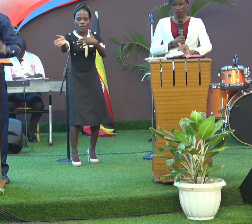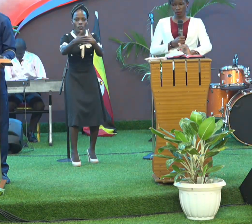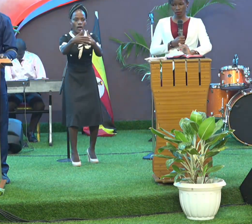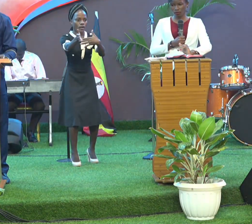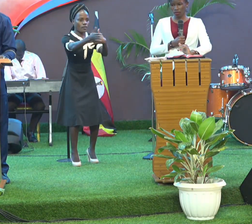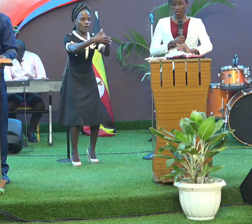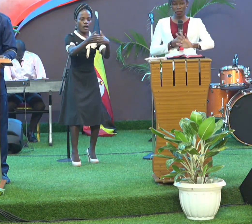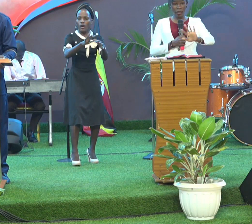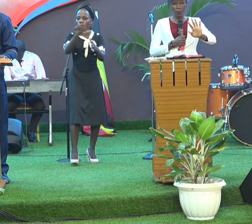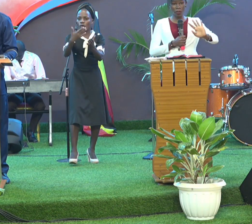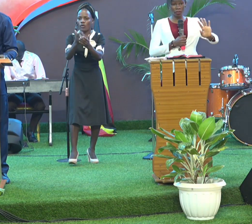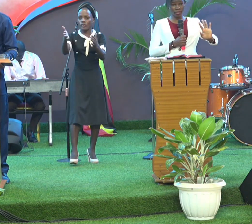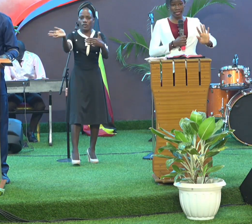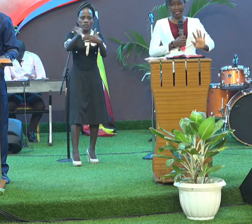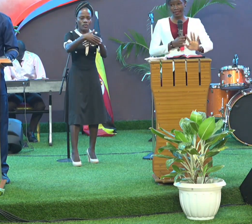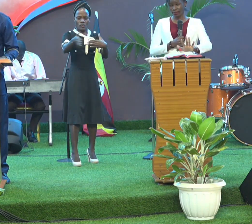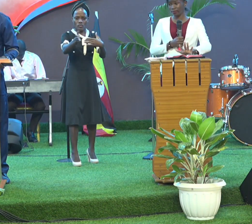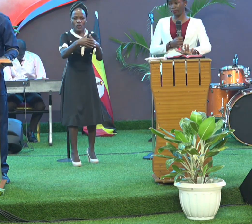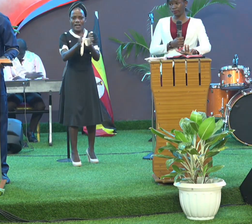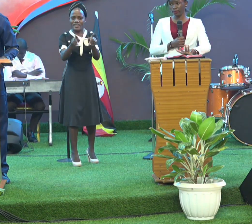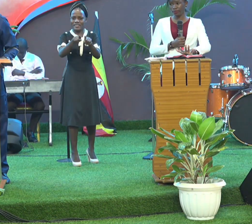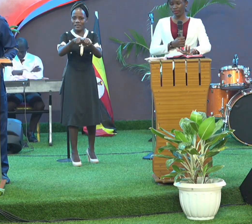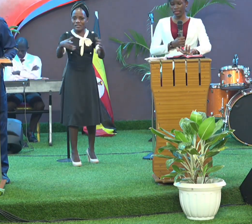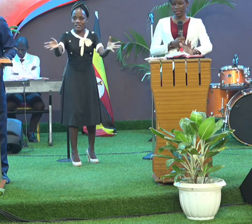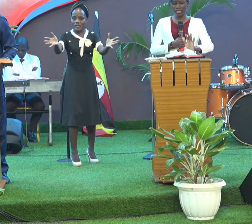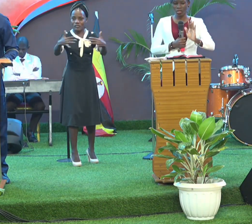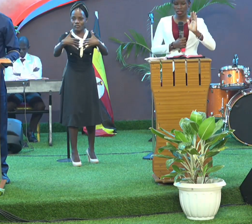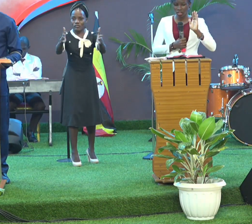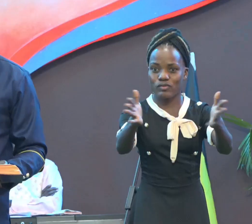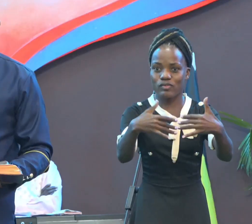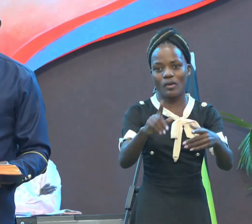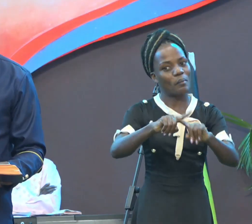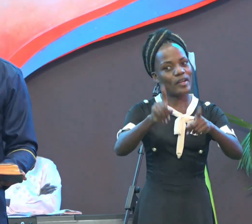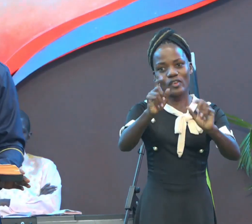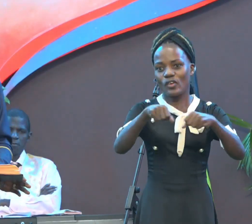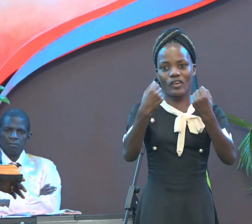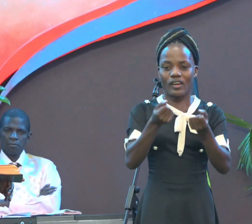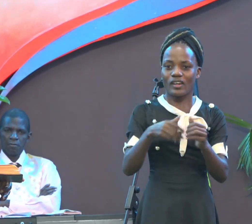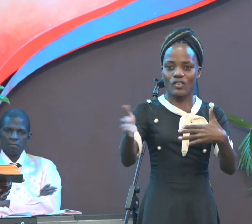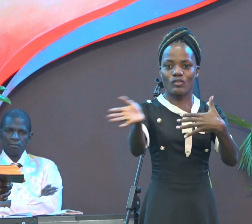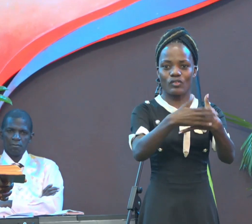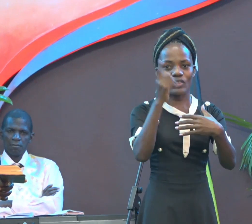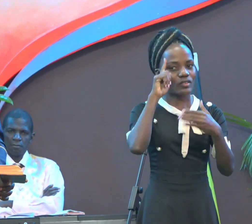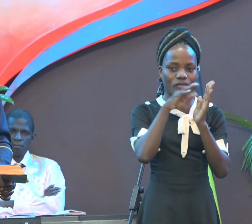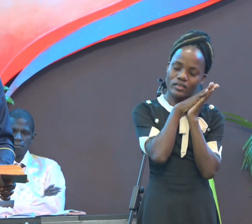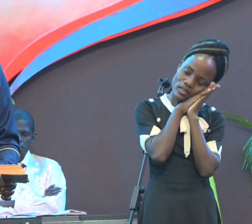Close up all your doors and gates. They don't close him up.